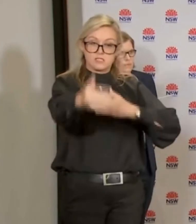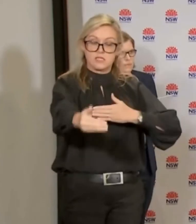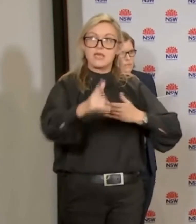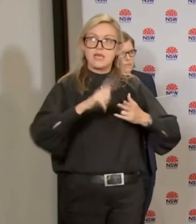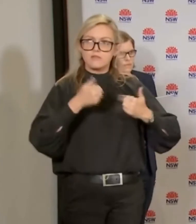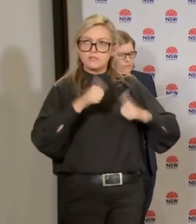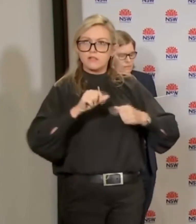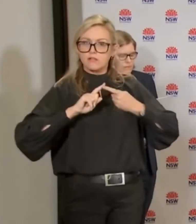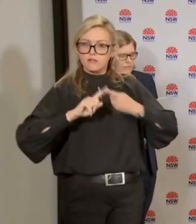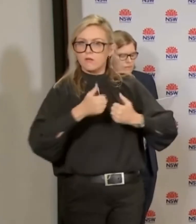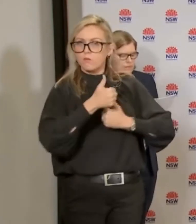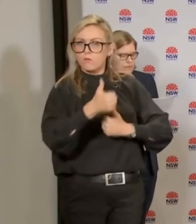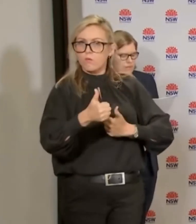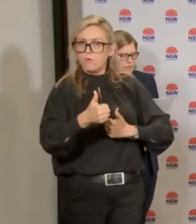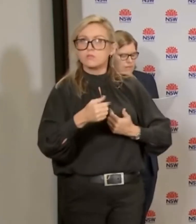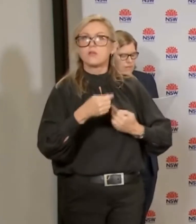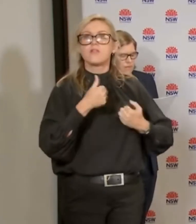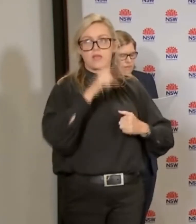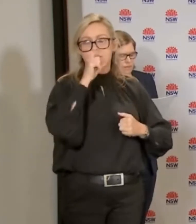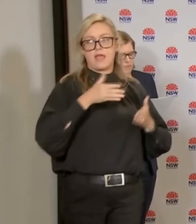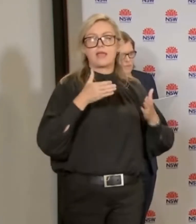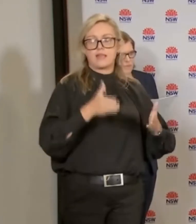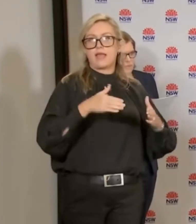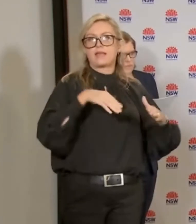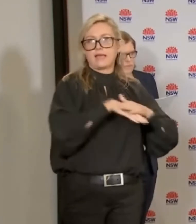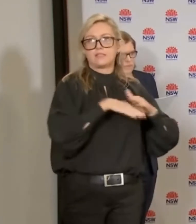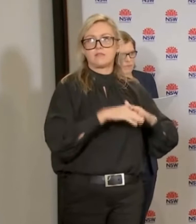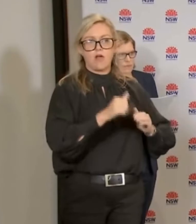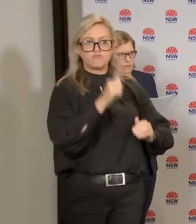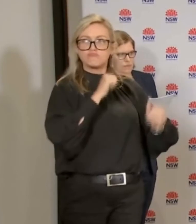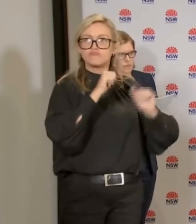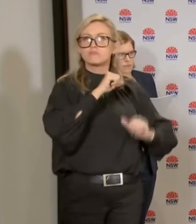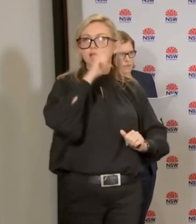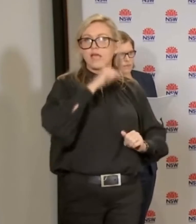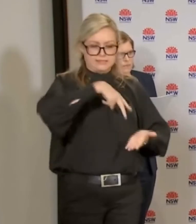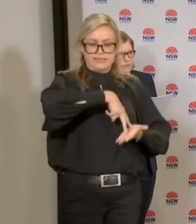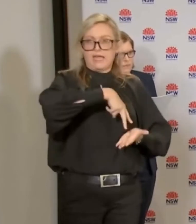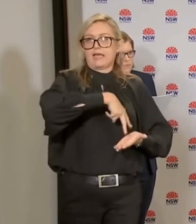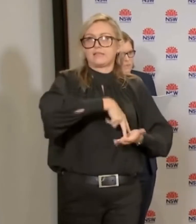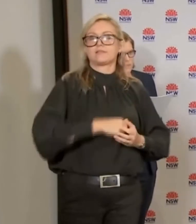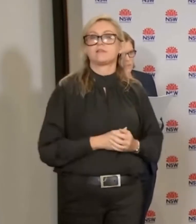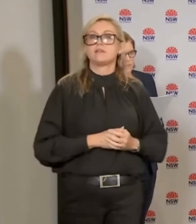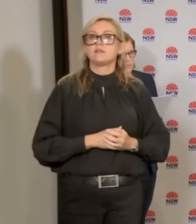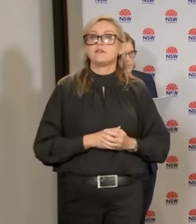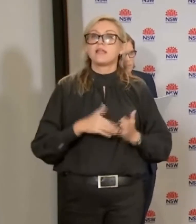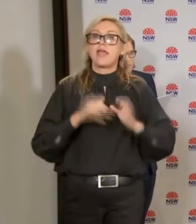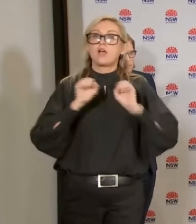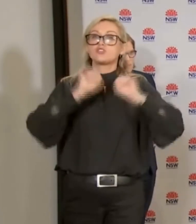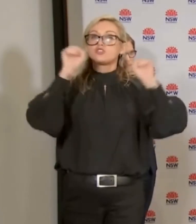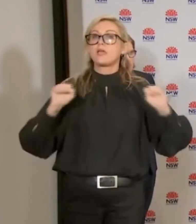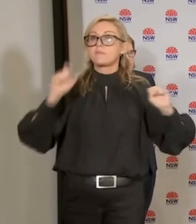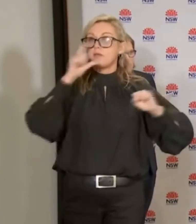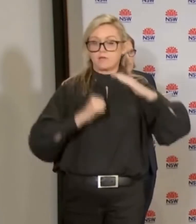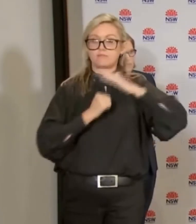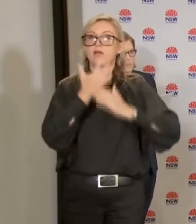drink indoors as well as outdoors, and that again is a positive move. For gyms, you'll be able to have up to 50 in a class,